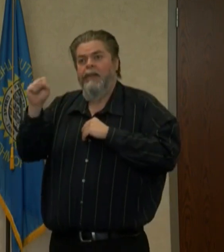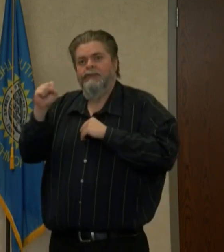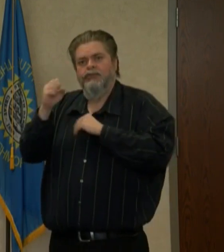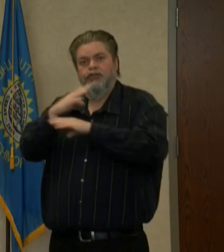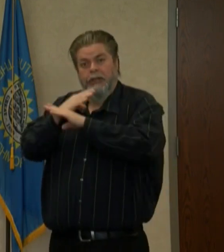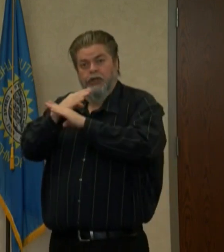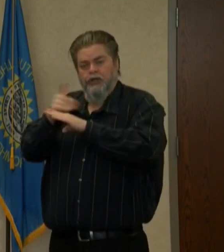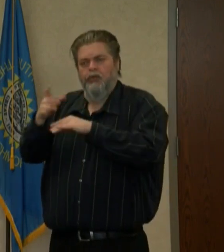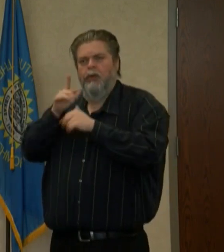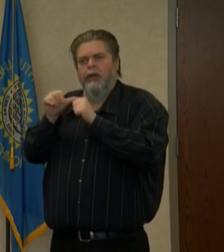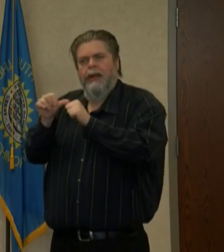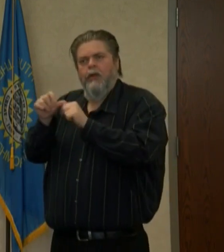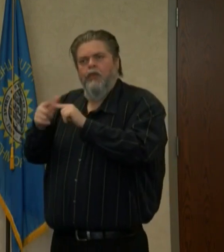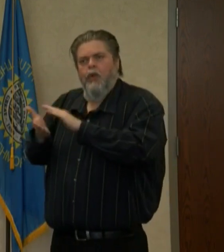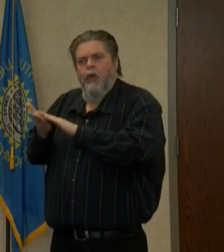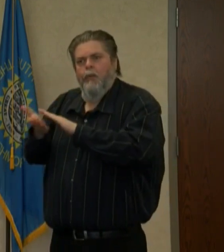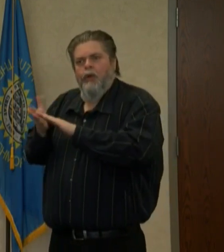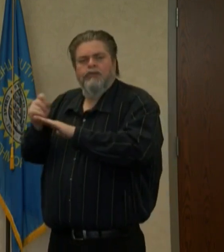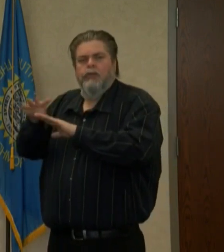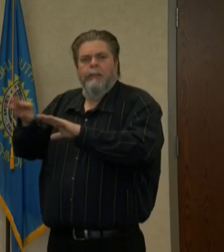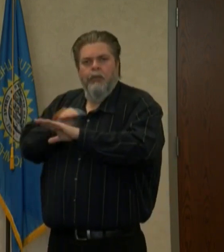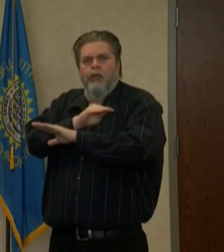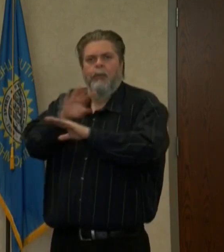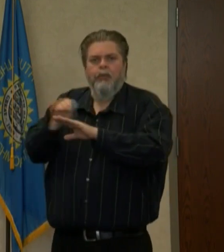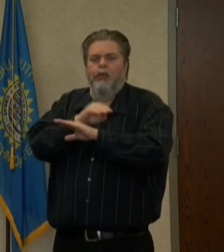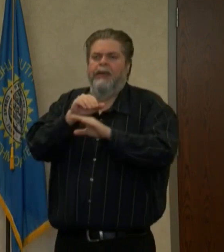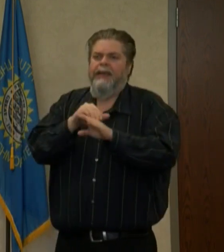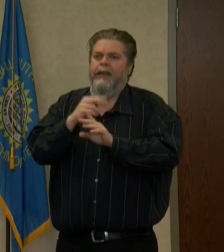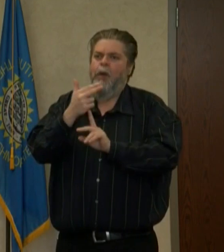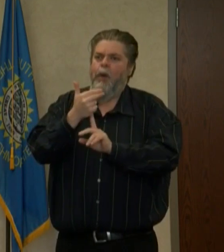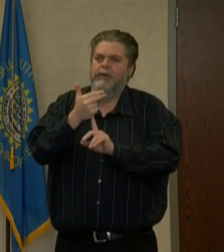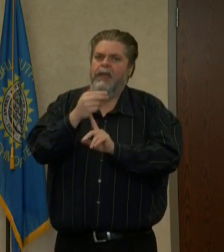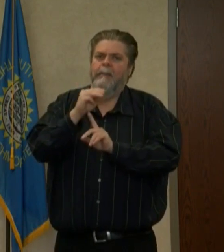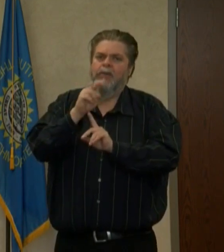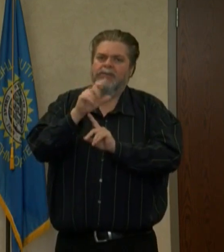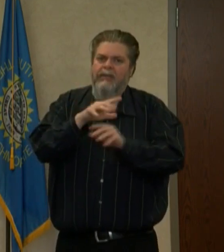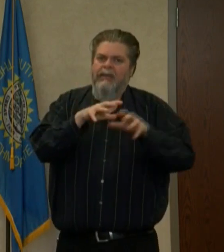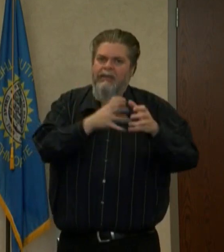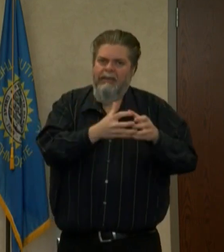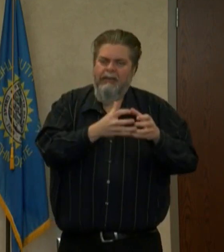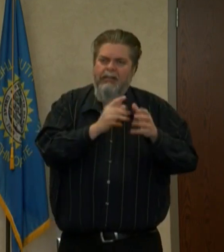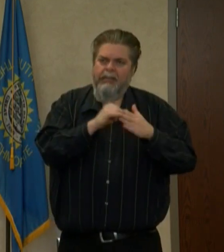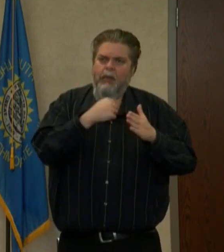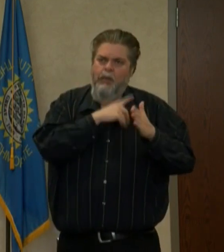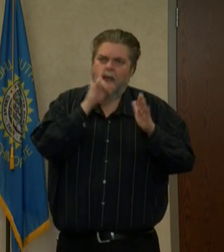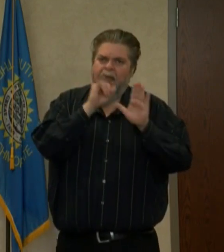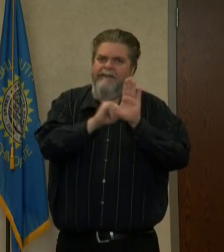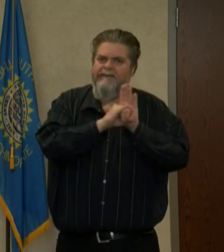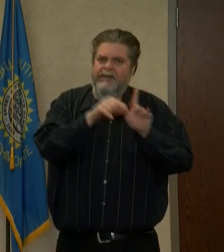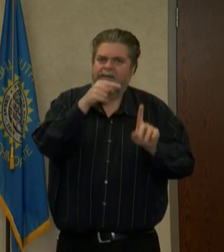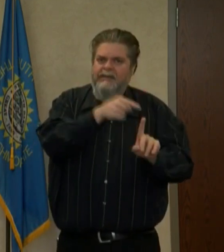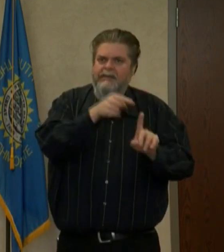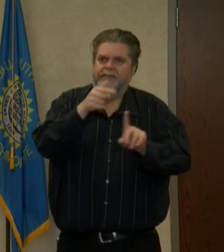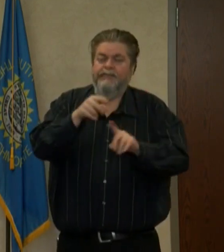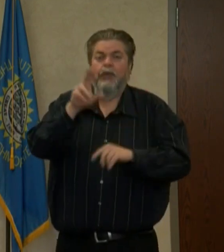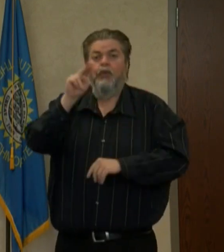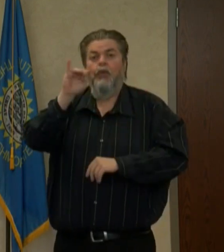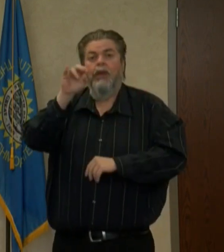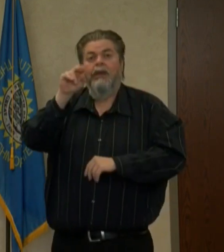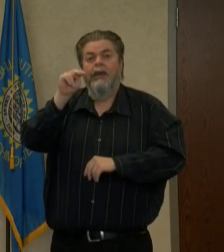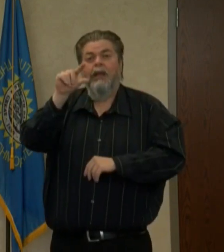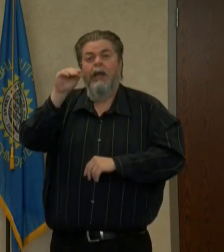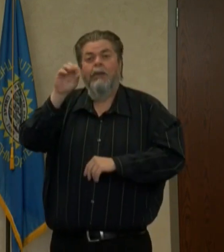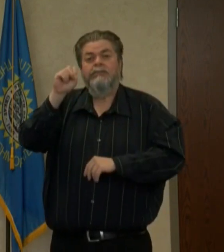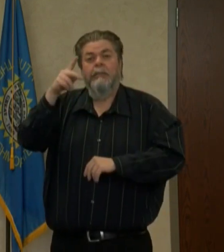operate effectively and not have massive spread within their facilities. So between the Union Gospel Mission,